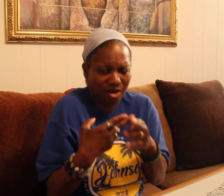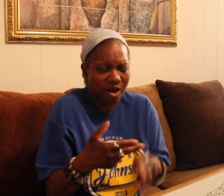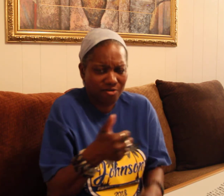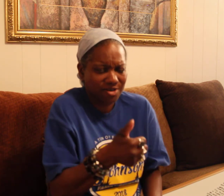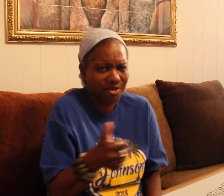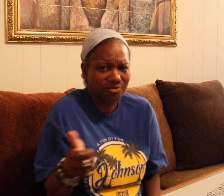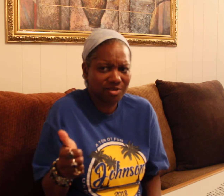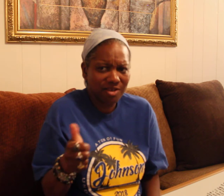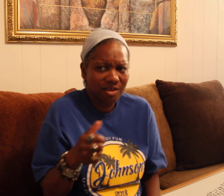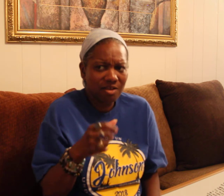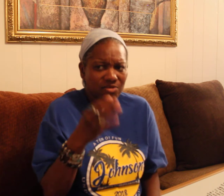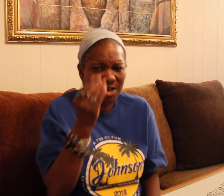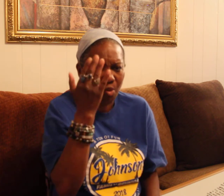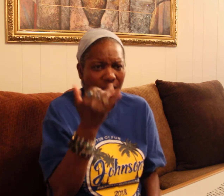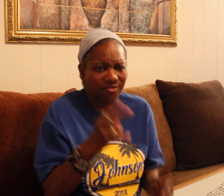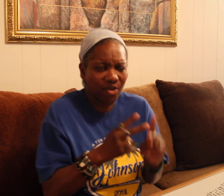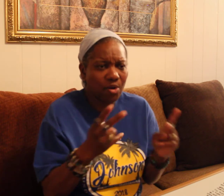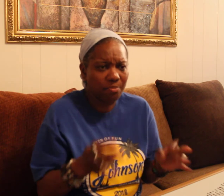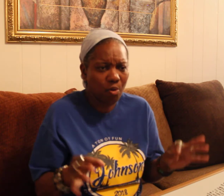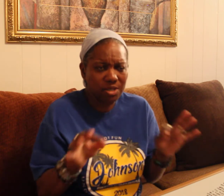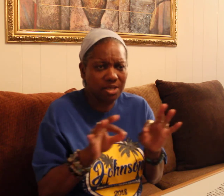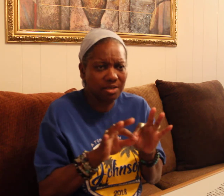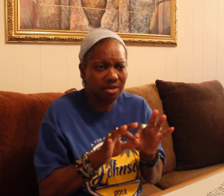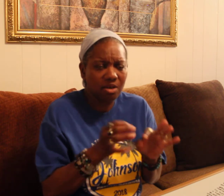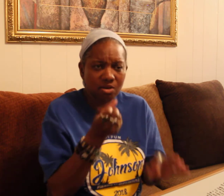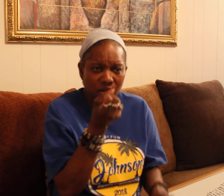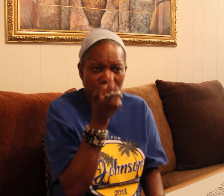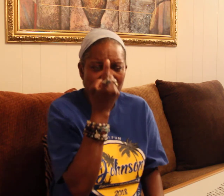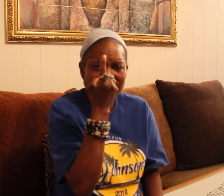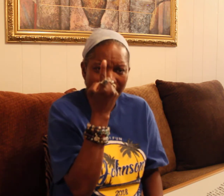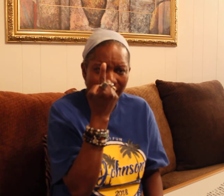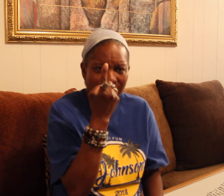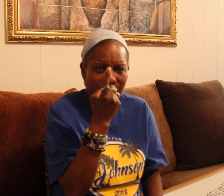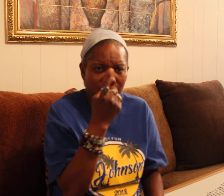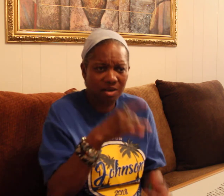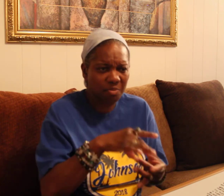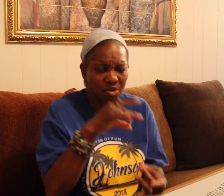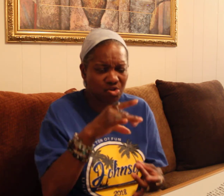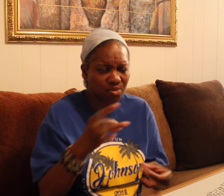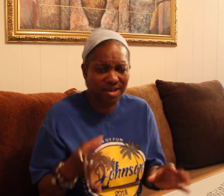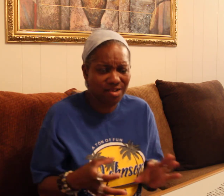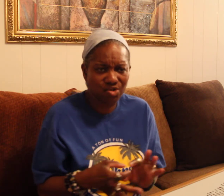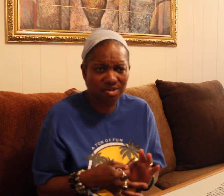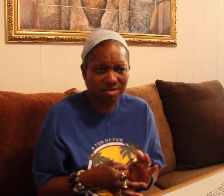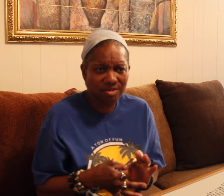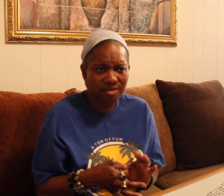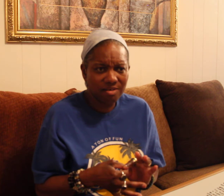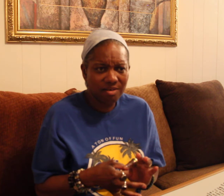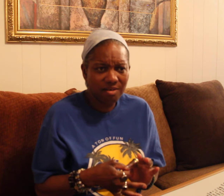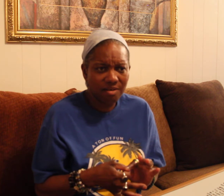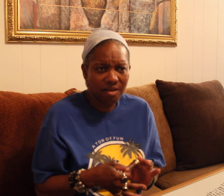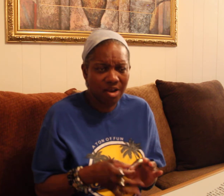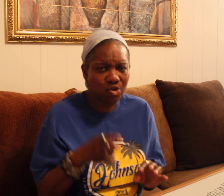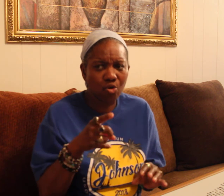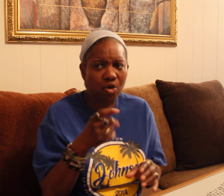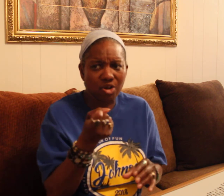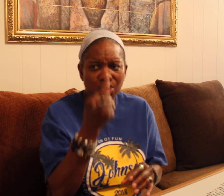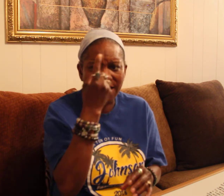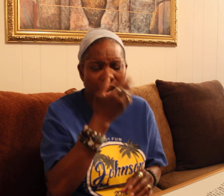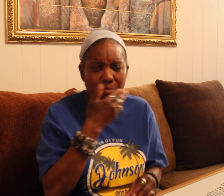call yourselves. So that's why it's very important to understand spiritual connection. And you're going to understand it